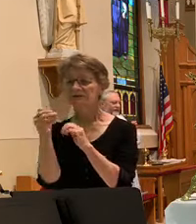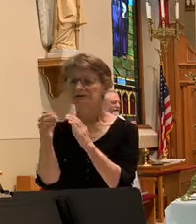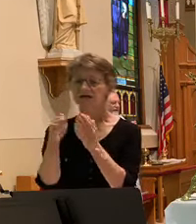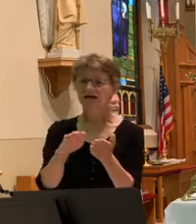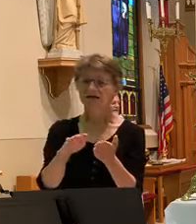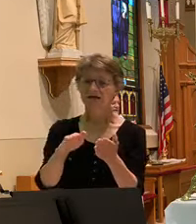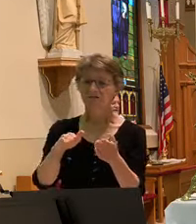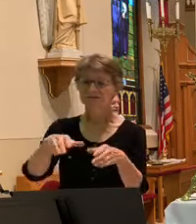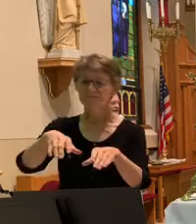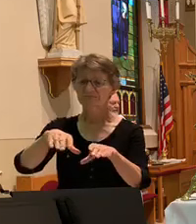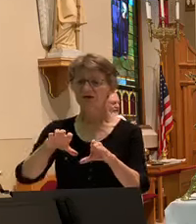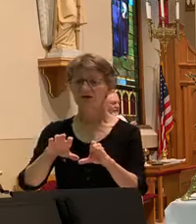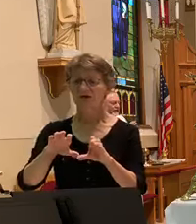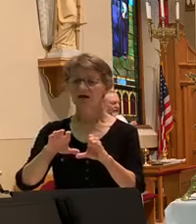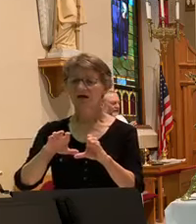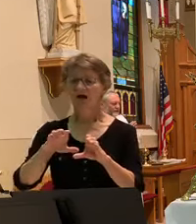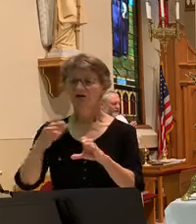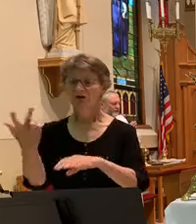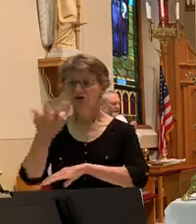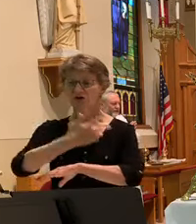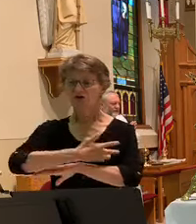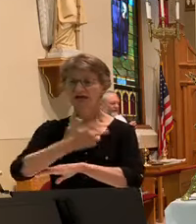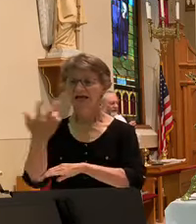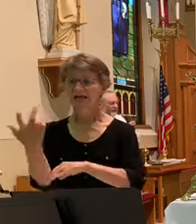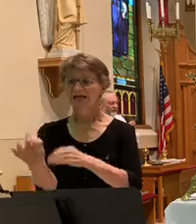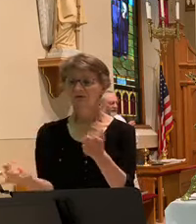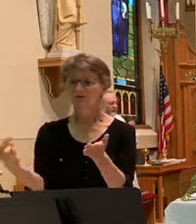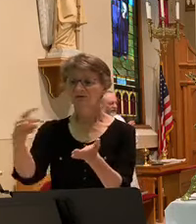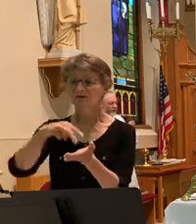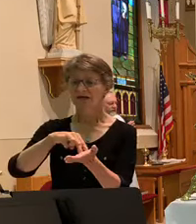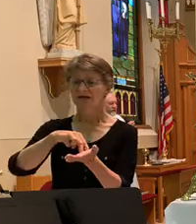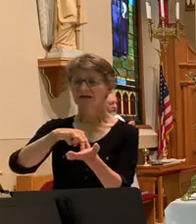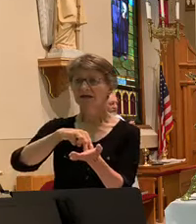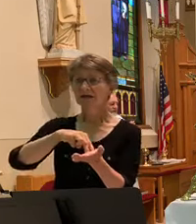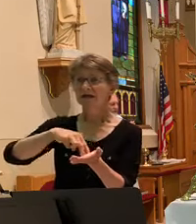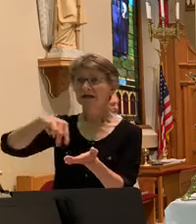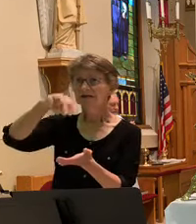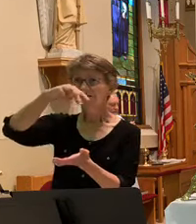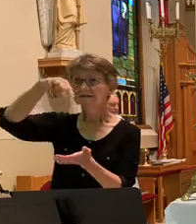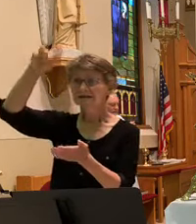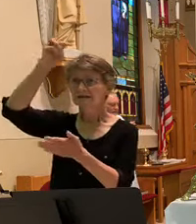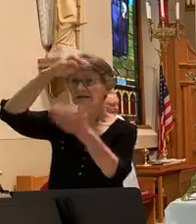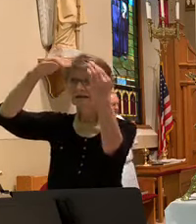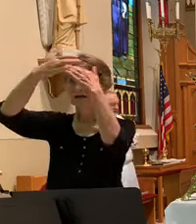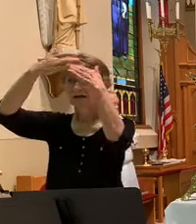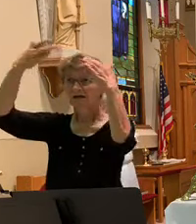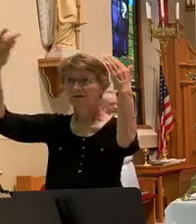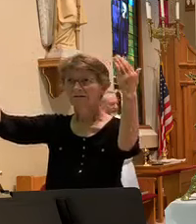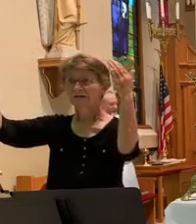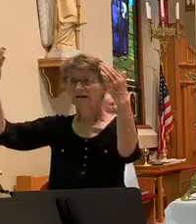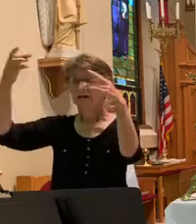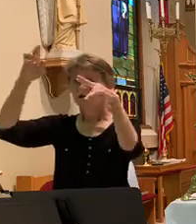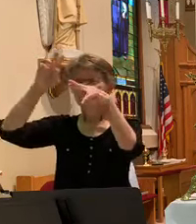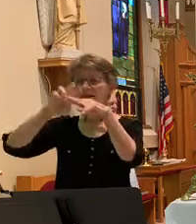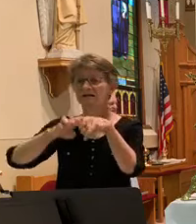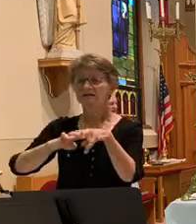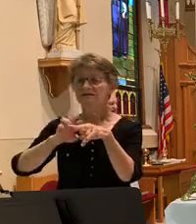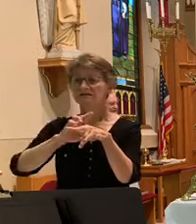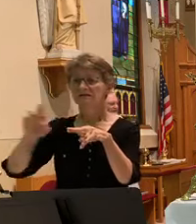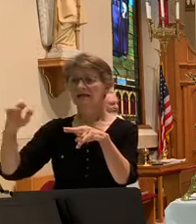and was buried, and rose again on the third day, in accordance with the Scriptures. He ascended into